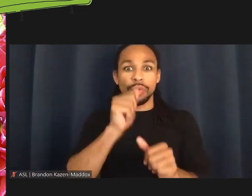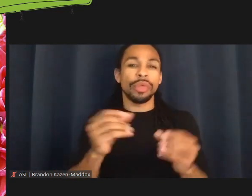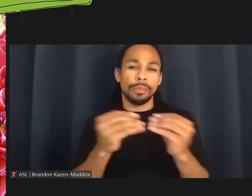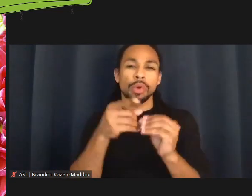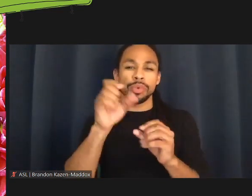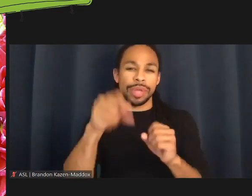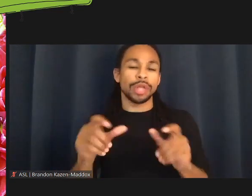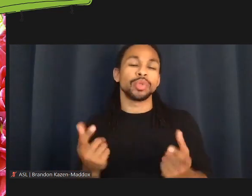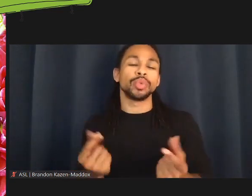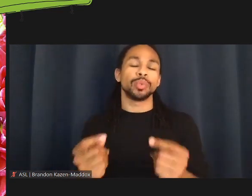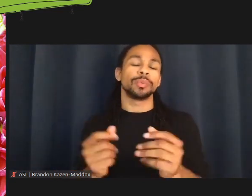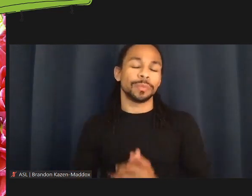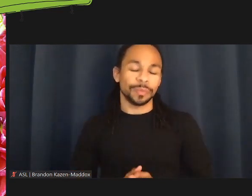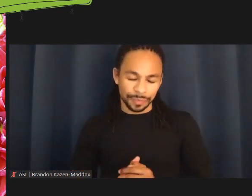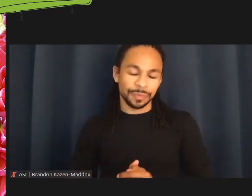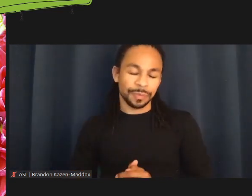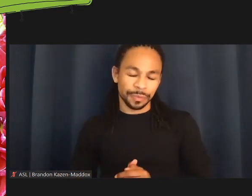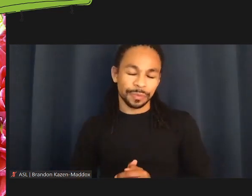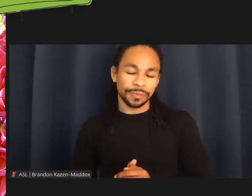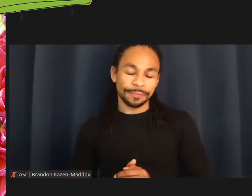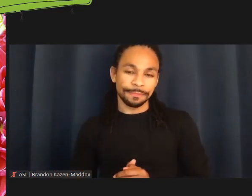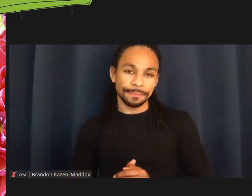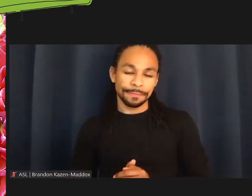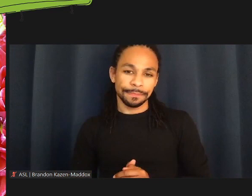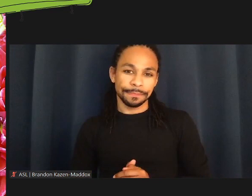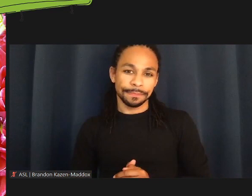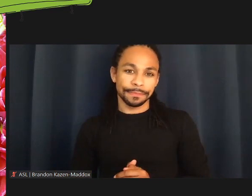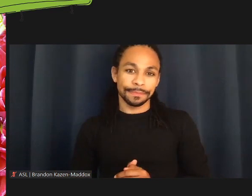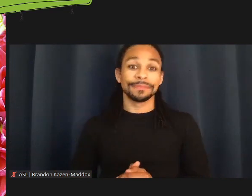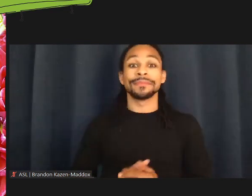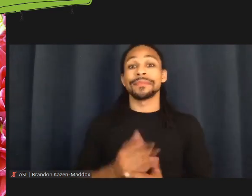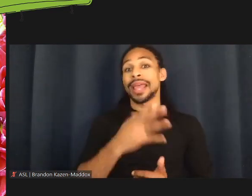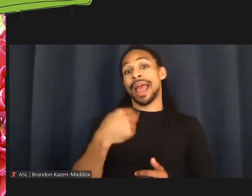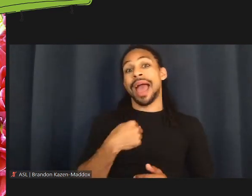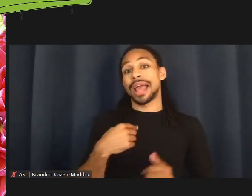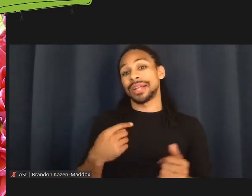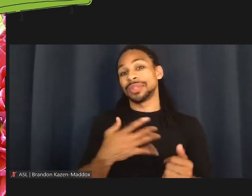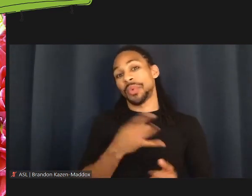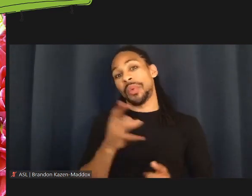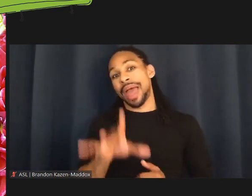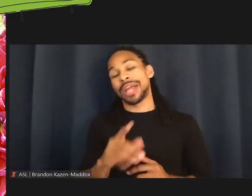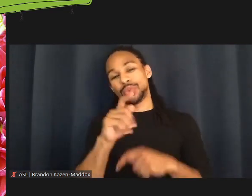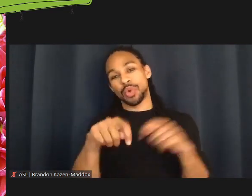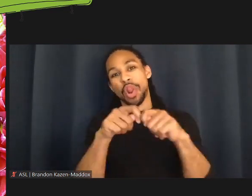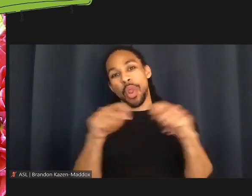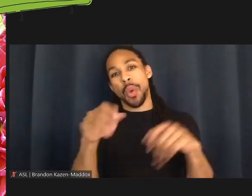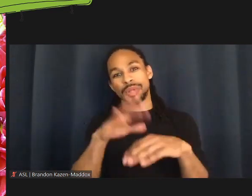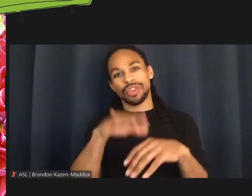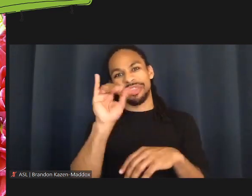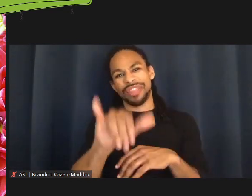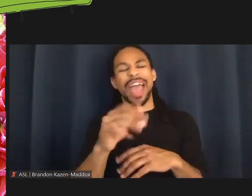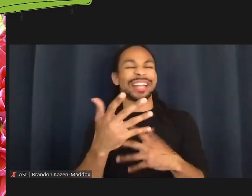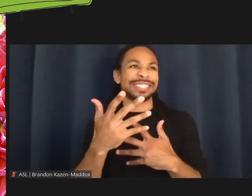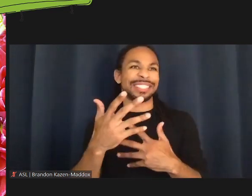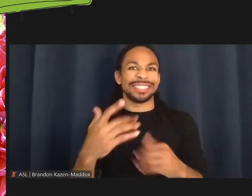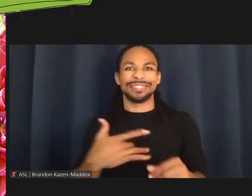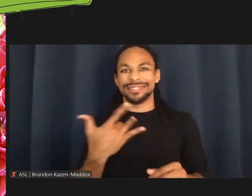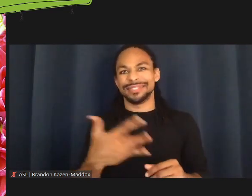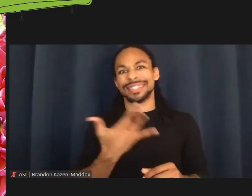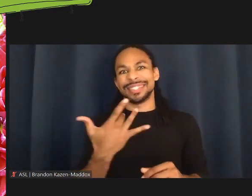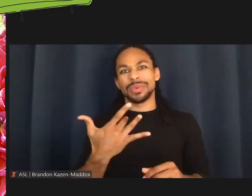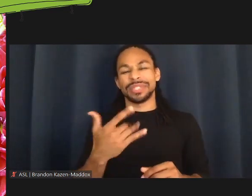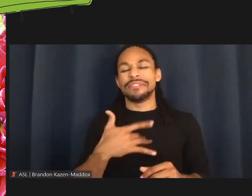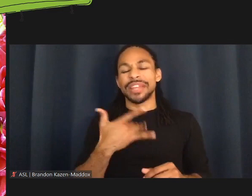And I don't like to close on that note. It feels very much like a